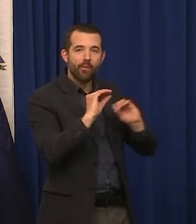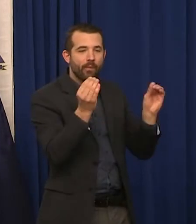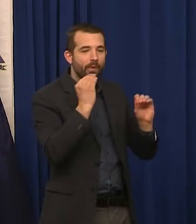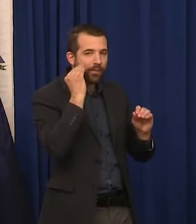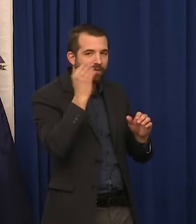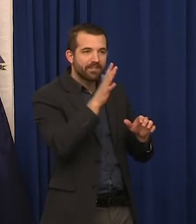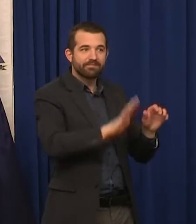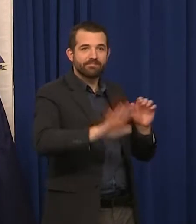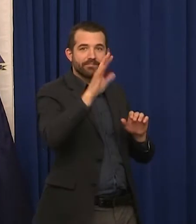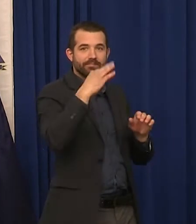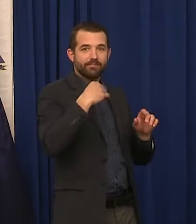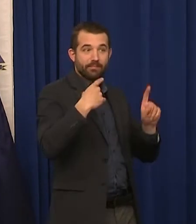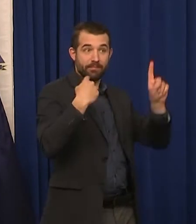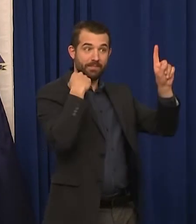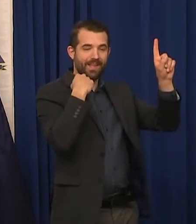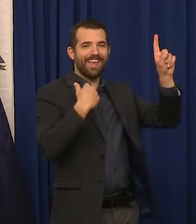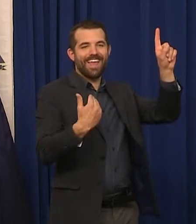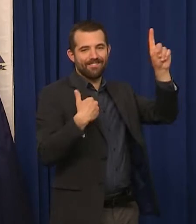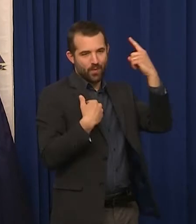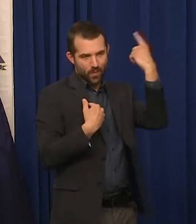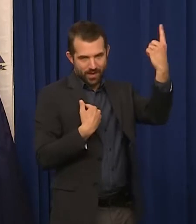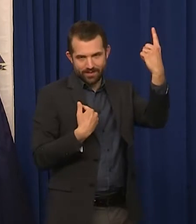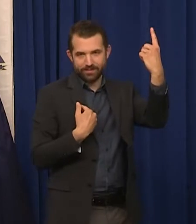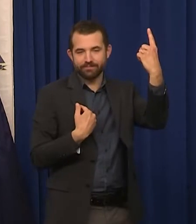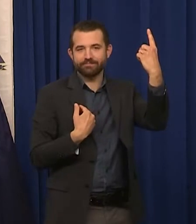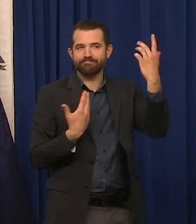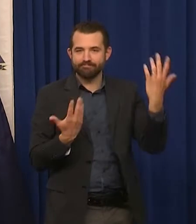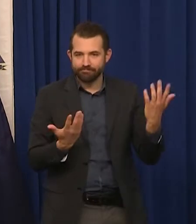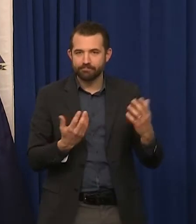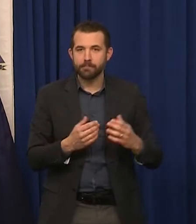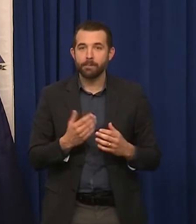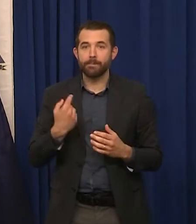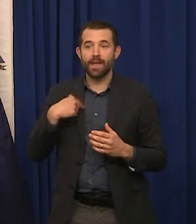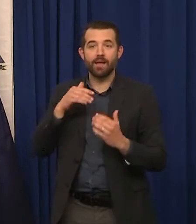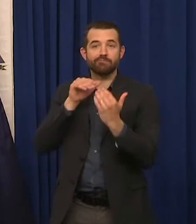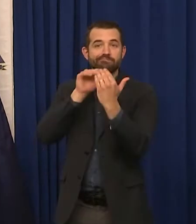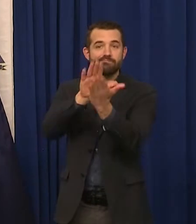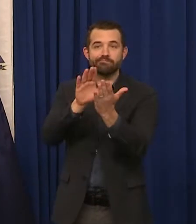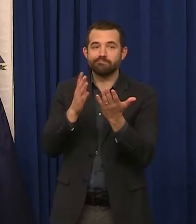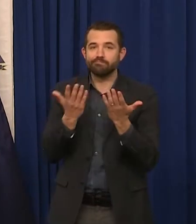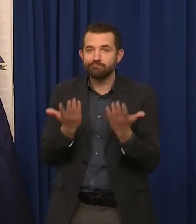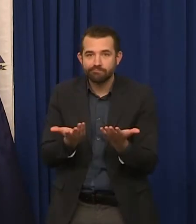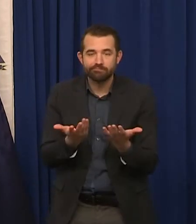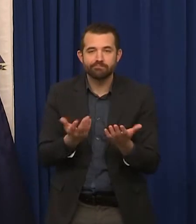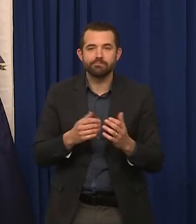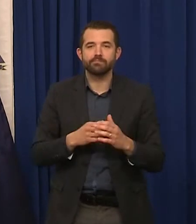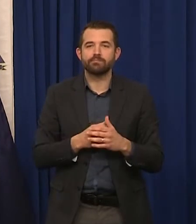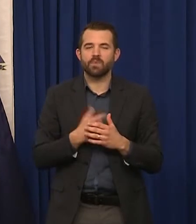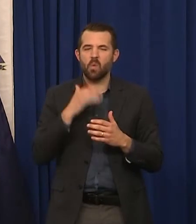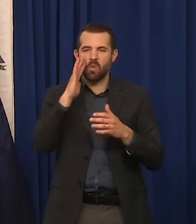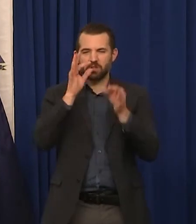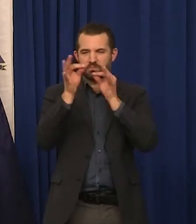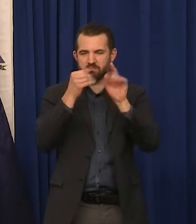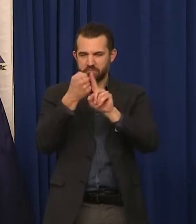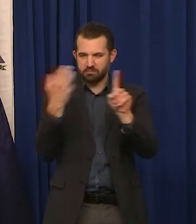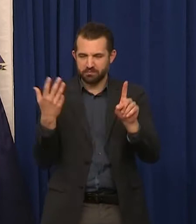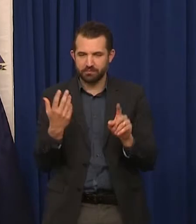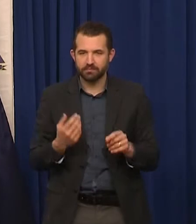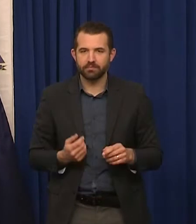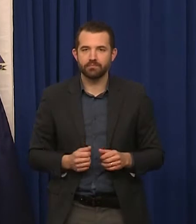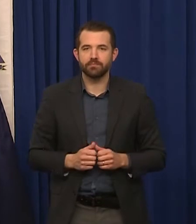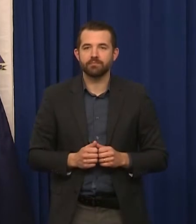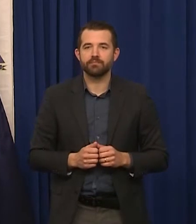Bangor. Our approach to congregate settings is a fewfold. The first is, as we do with long-term